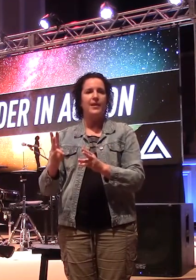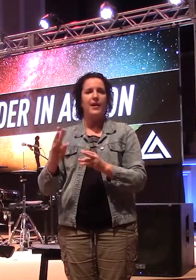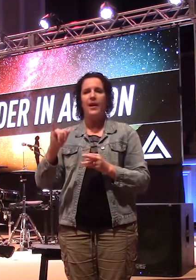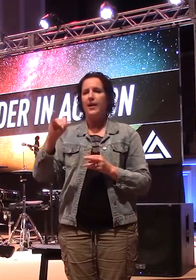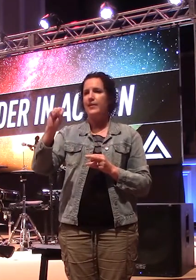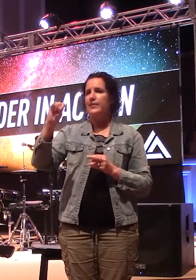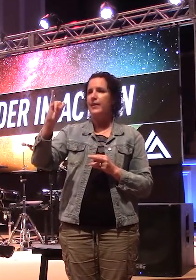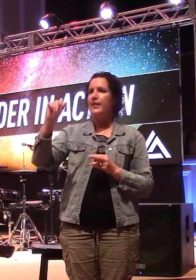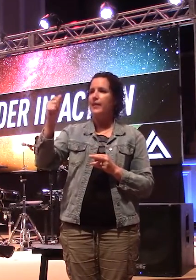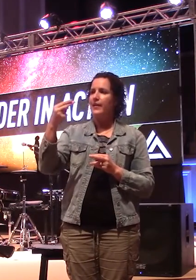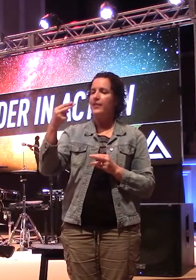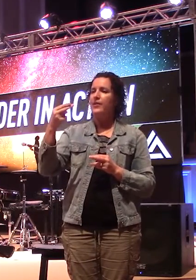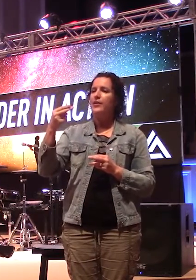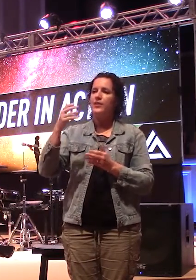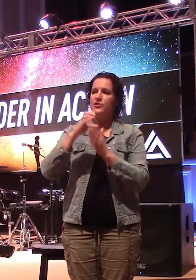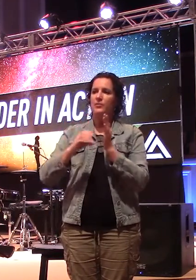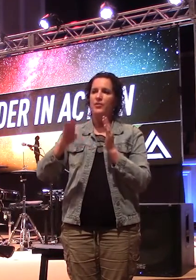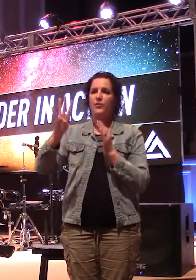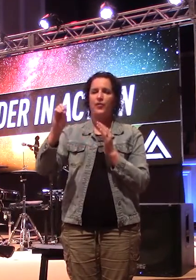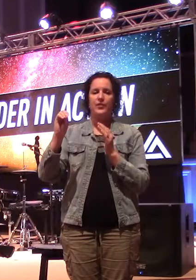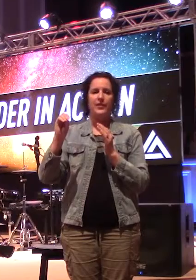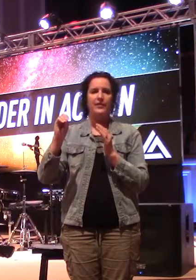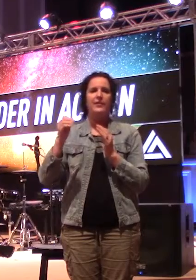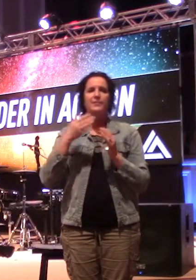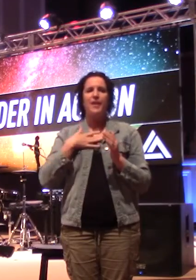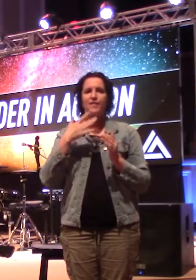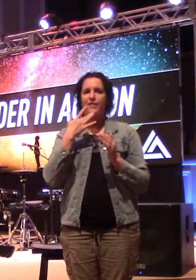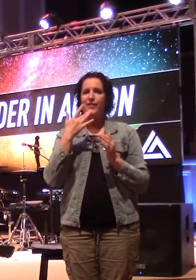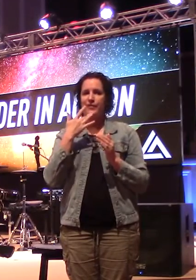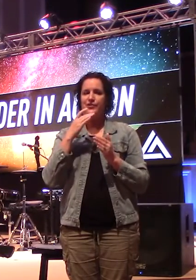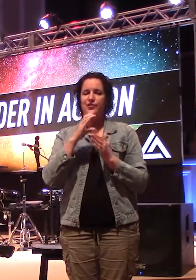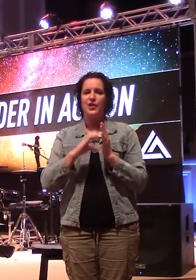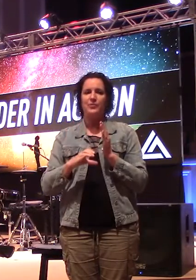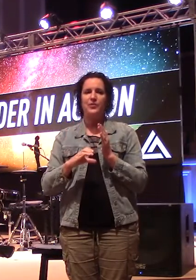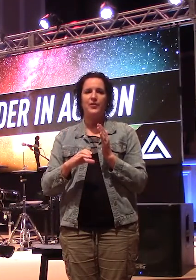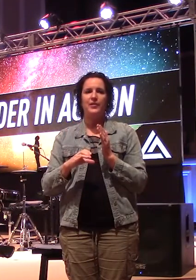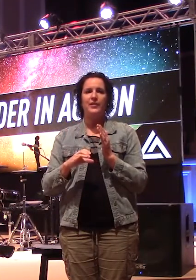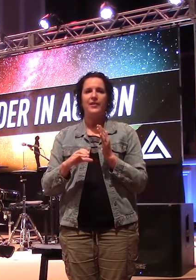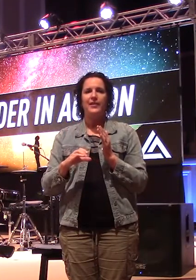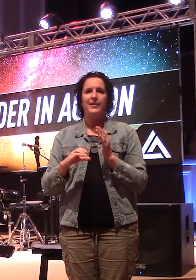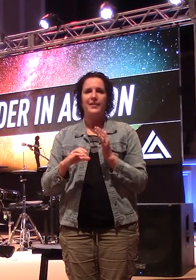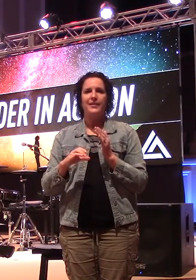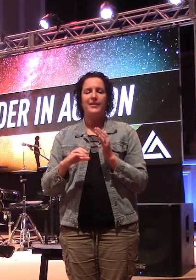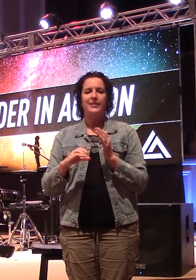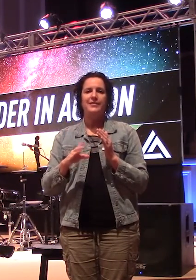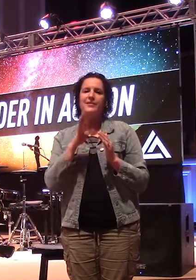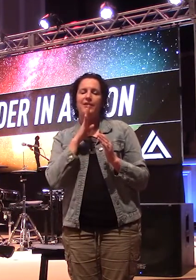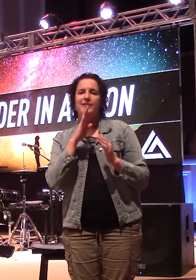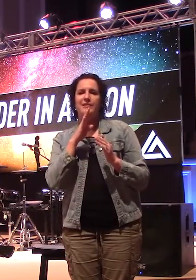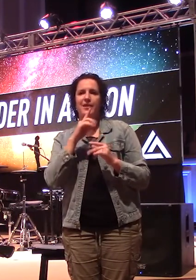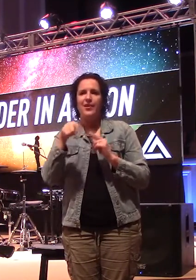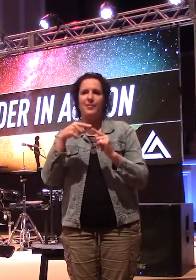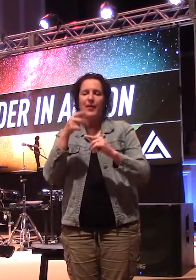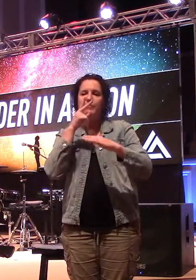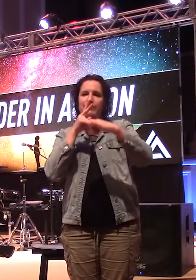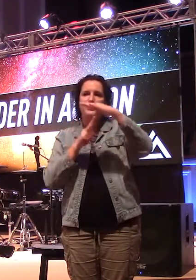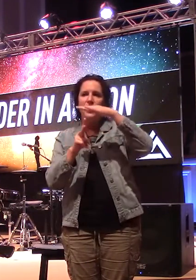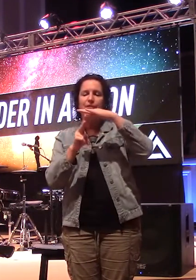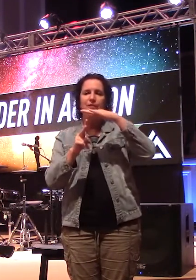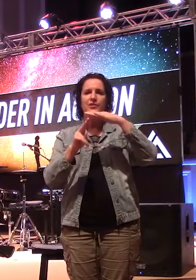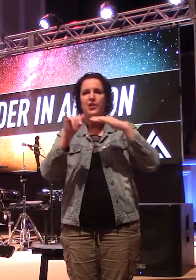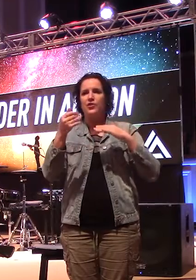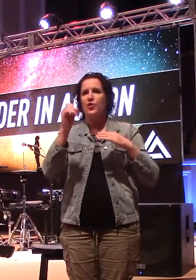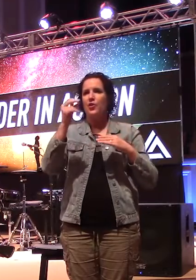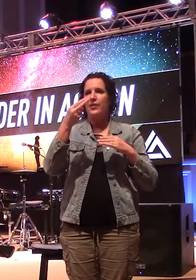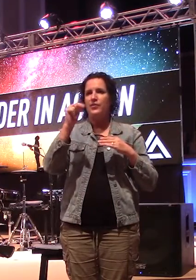Isaiah 40 is one of my favorite Old Testament passages. The first part talks prophetically about the ministry of John the Baptist. We kind of consider